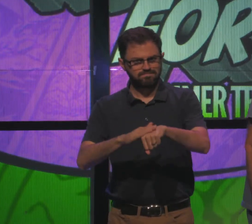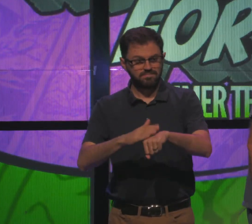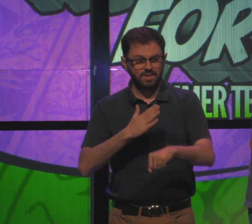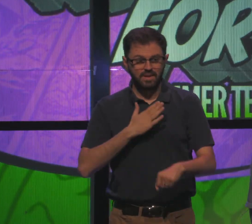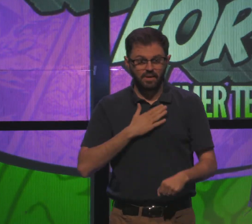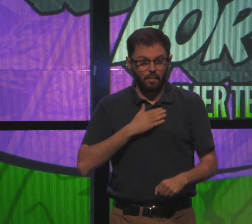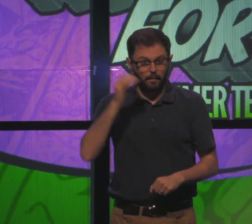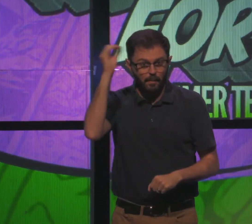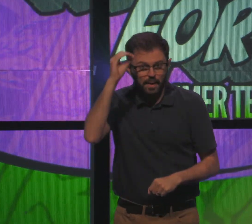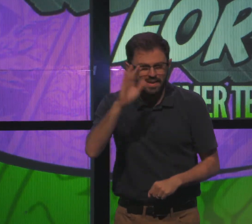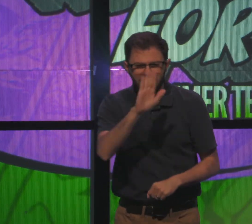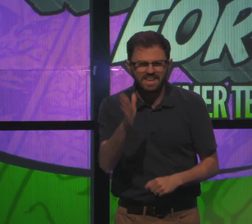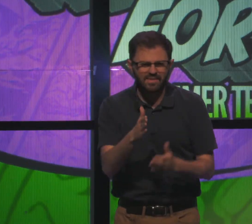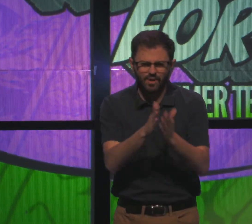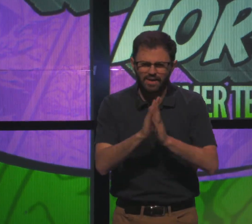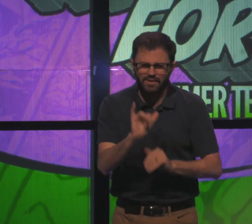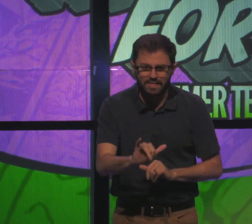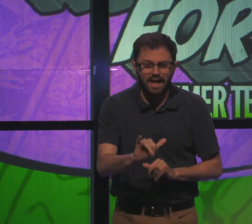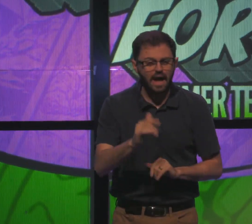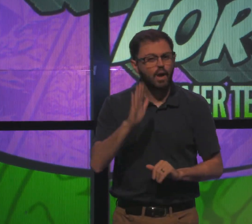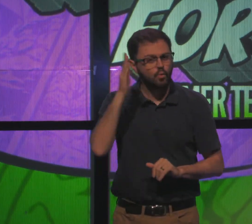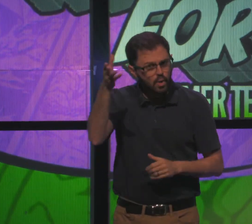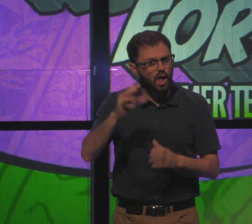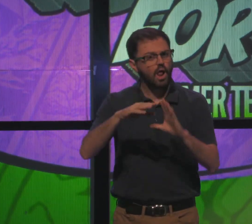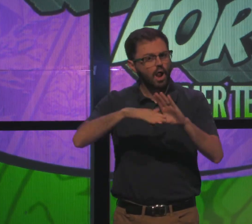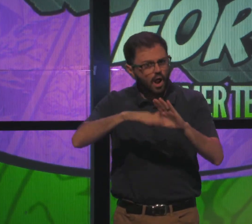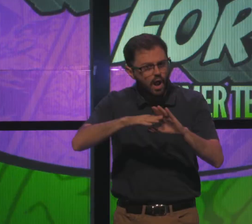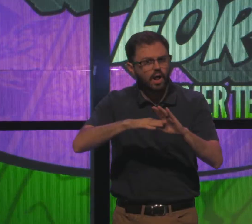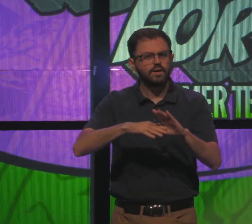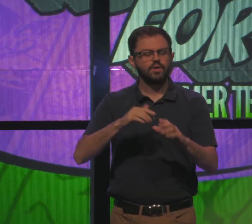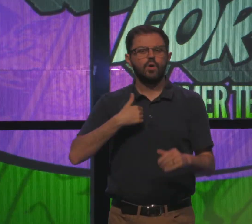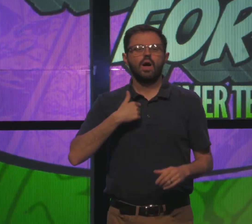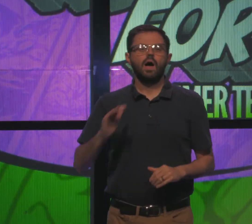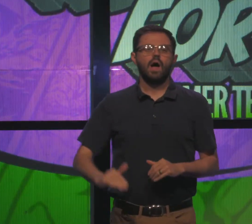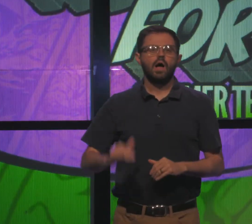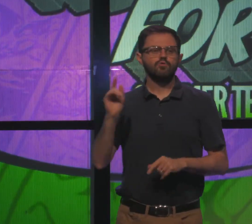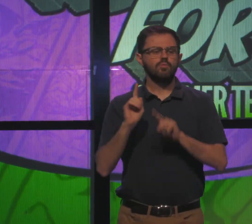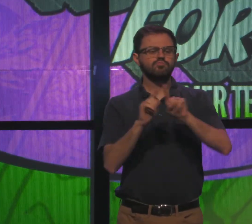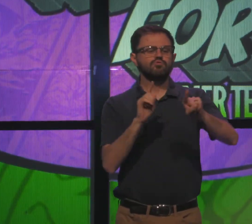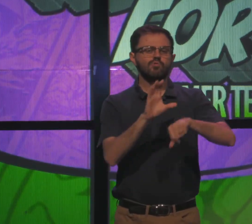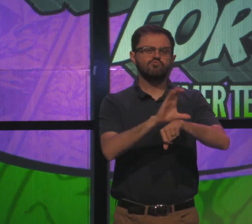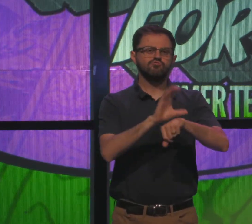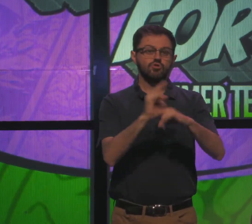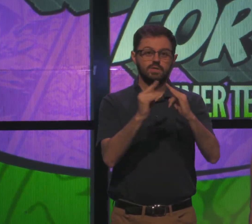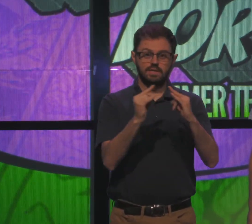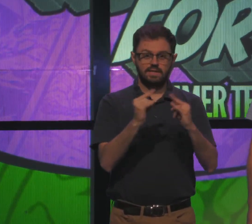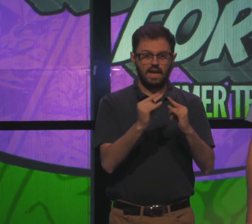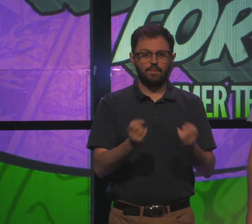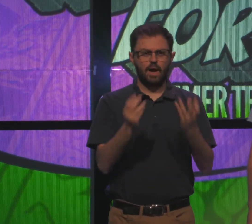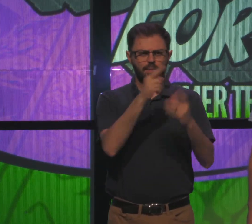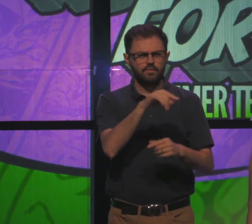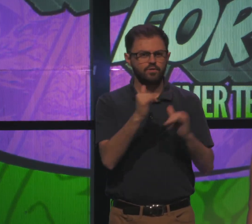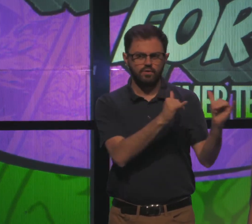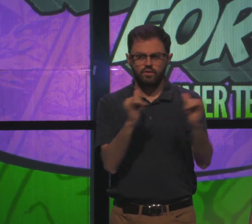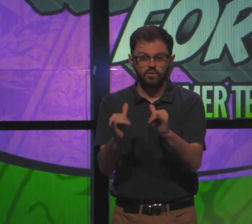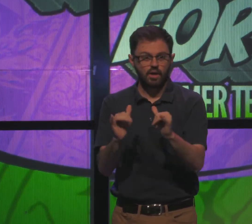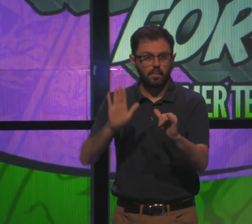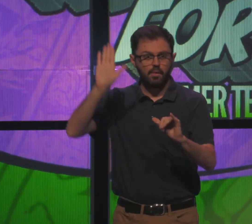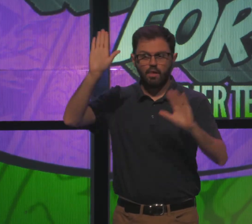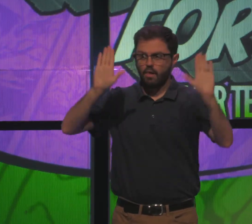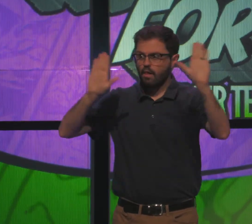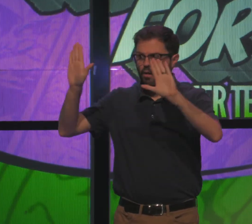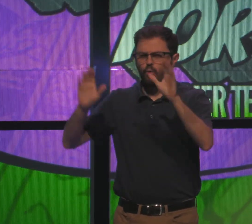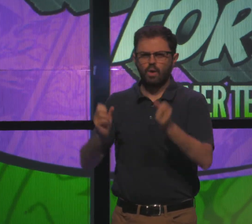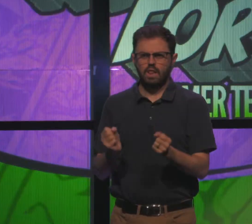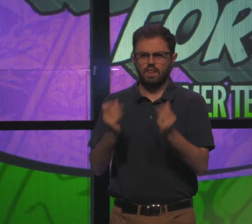because you're going to get it. I grew up going to church camp. Did anybody else go to church camp ever? Oh wow, lots of